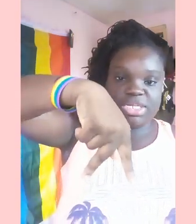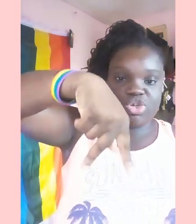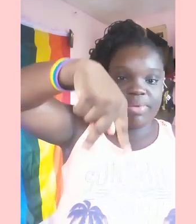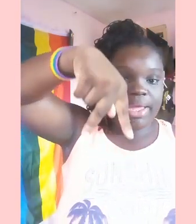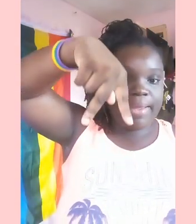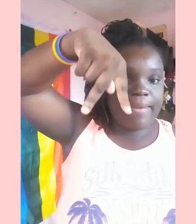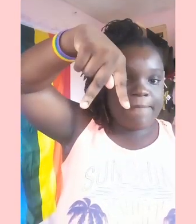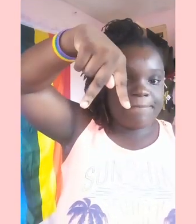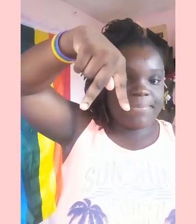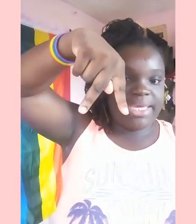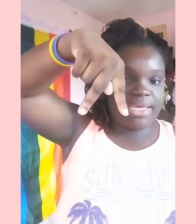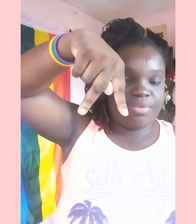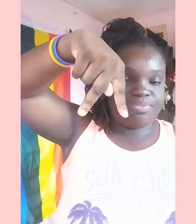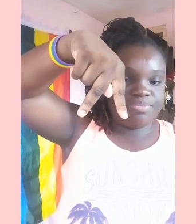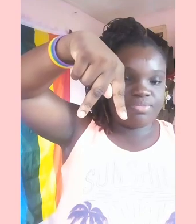would be P.